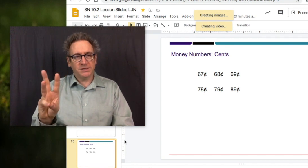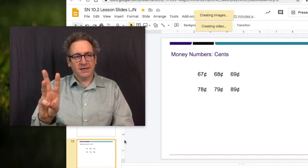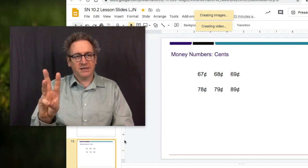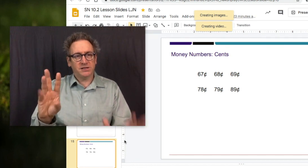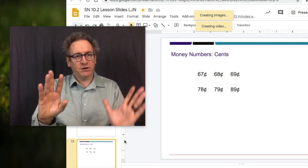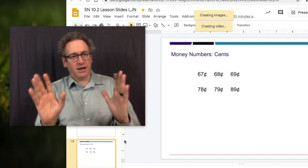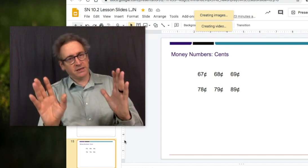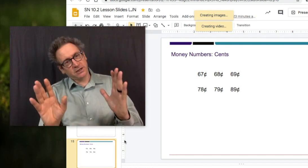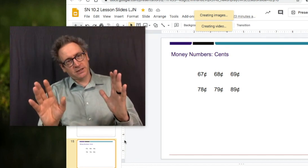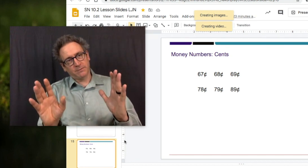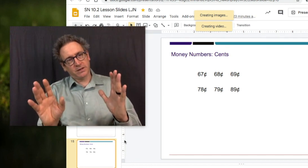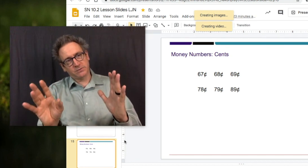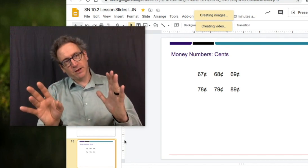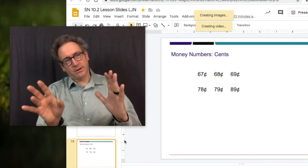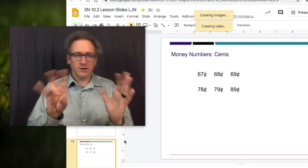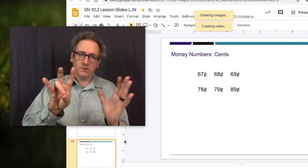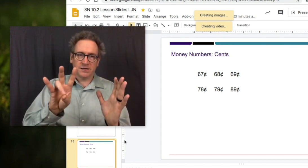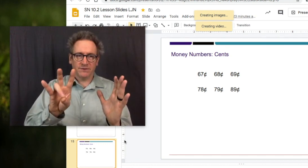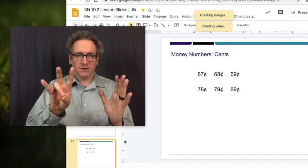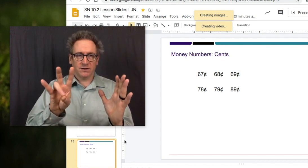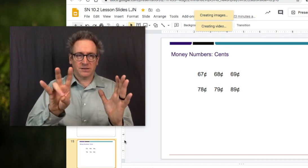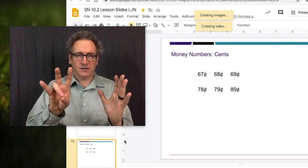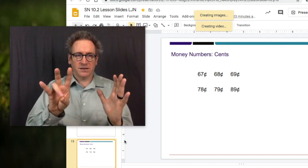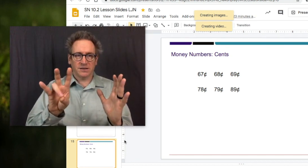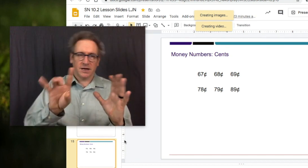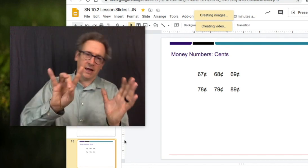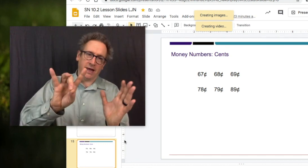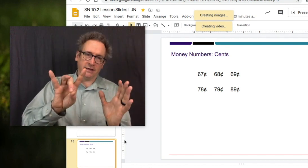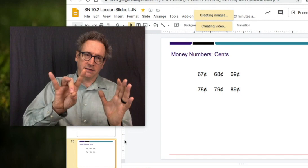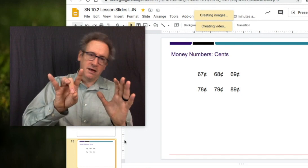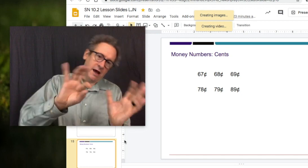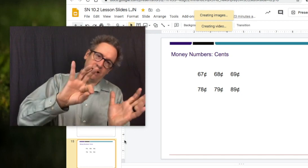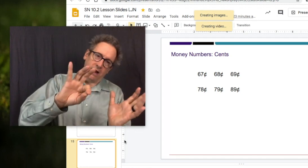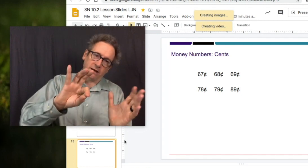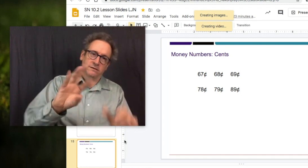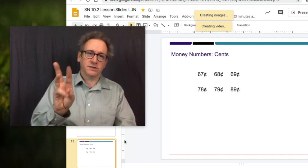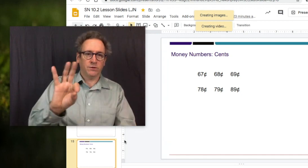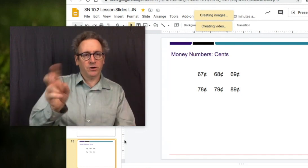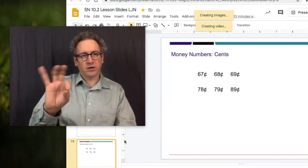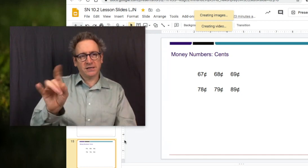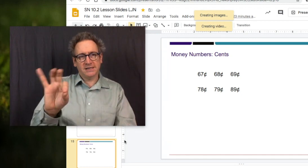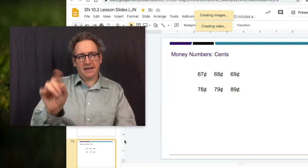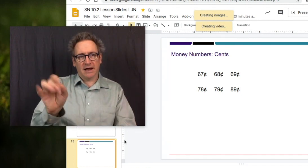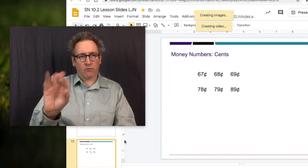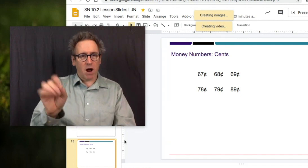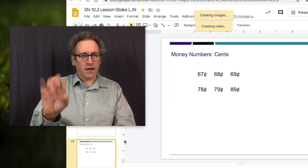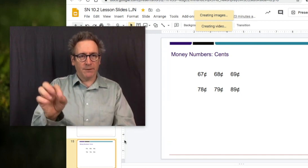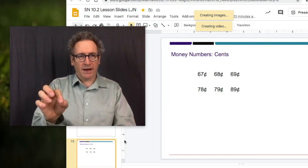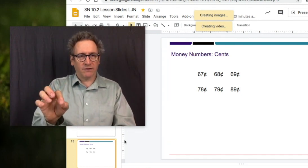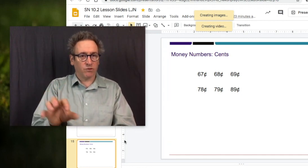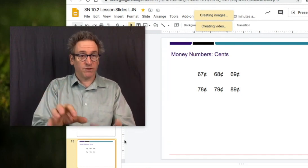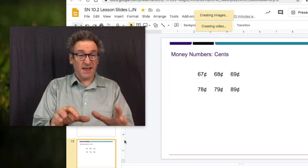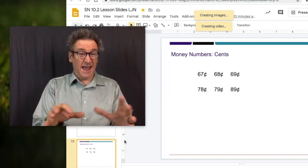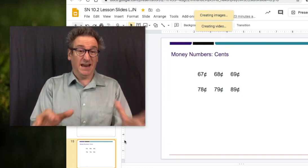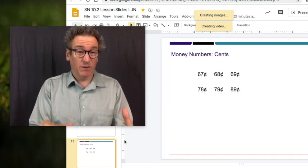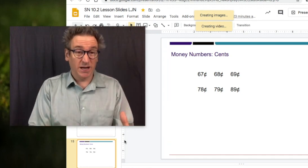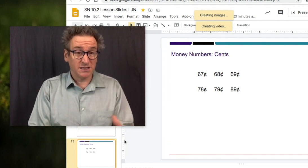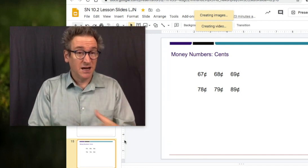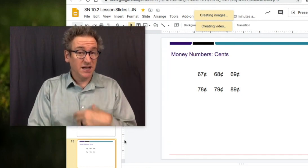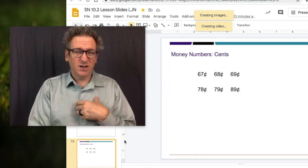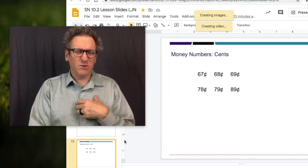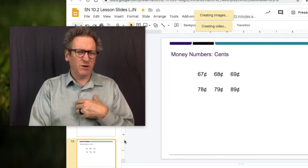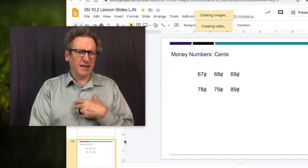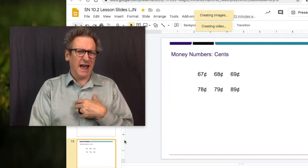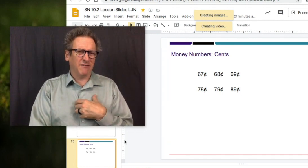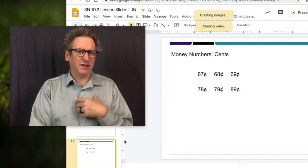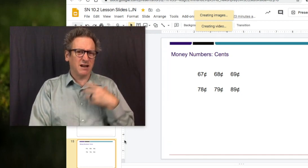you do a 6, your hand's going to tip this way. When you do a 7, it's going this way. 8 and 9. So you're going to see that rocking back and forth anyways.